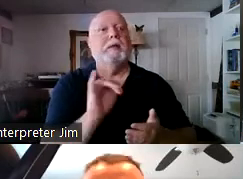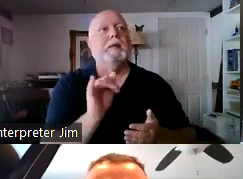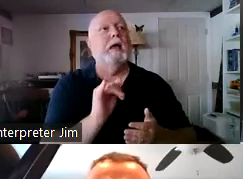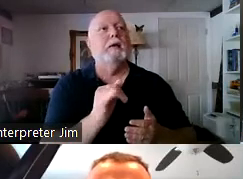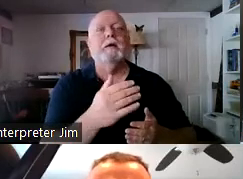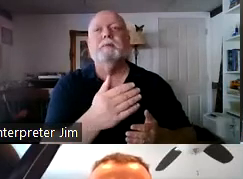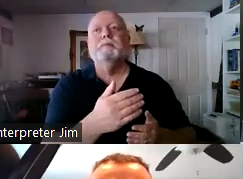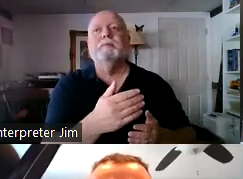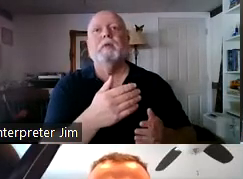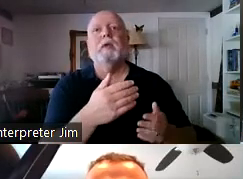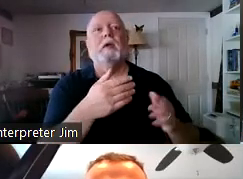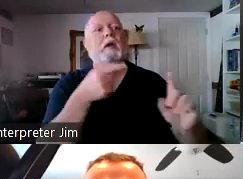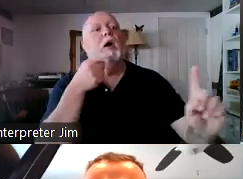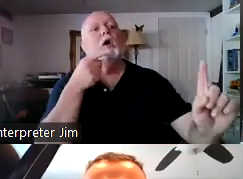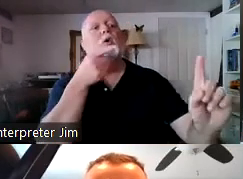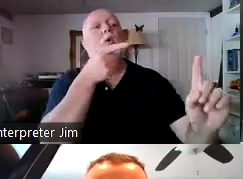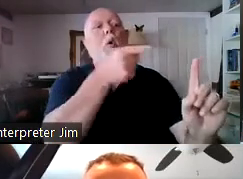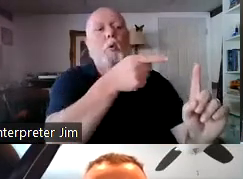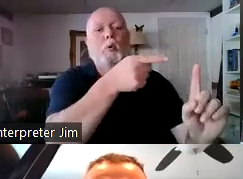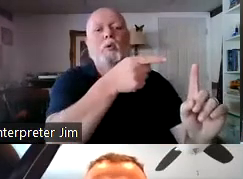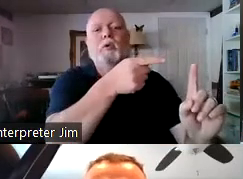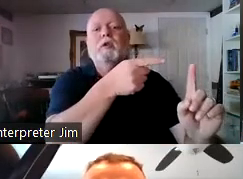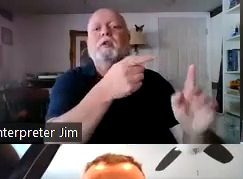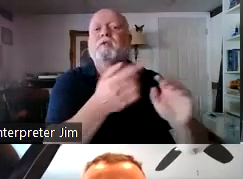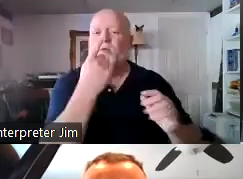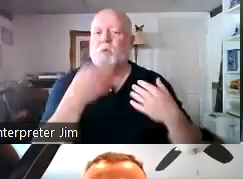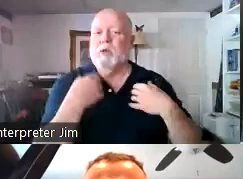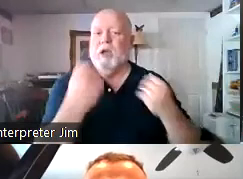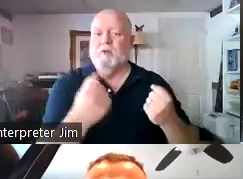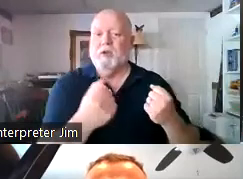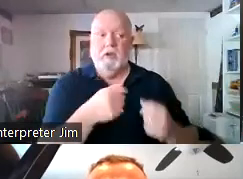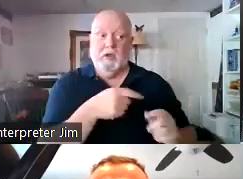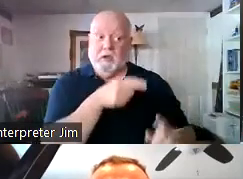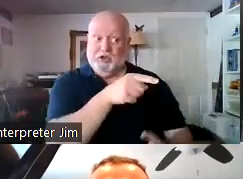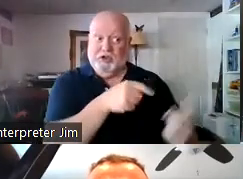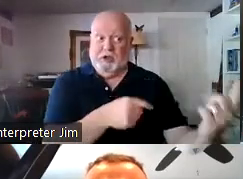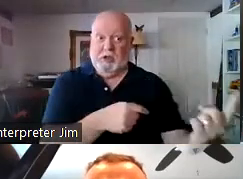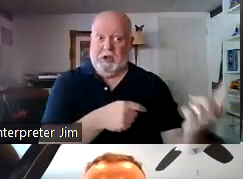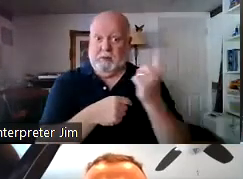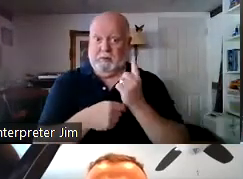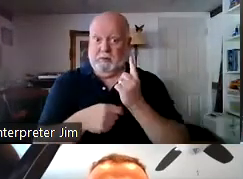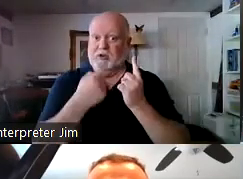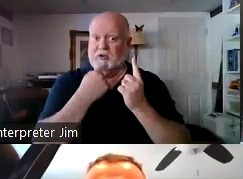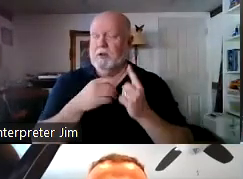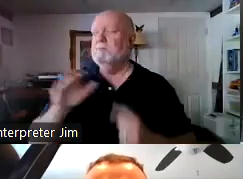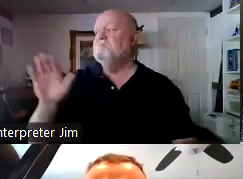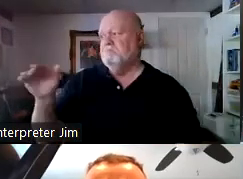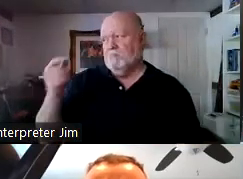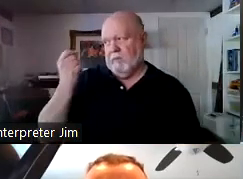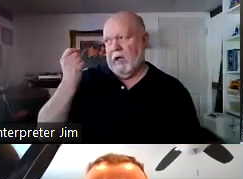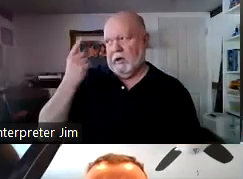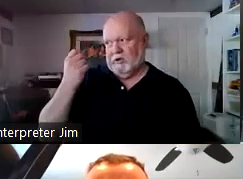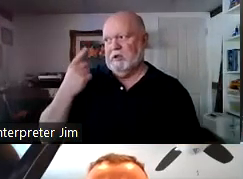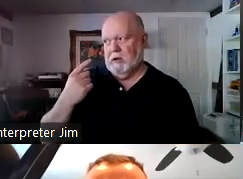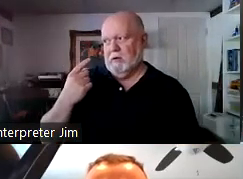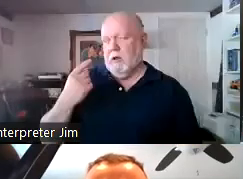because she came right to me and said, listen, I understand what you're going through. I'm here for you, but this is not going to happen